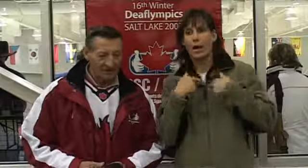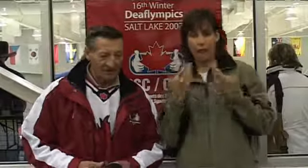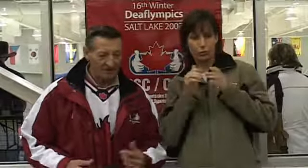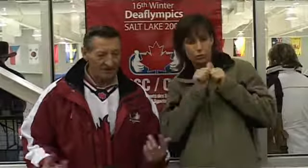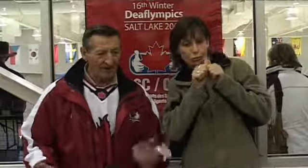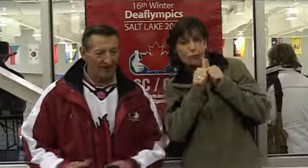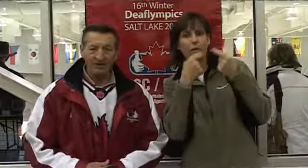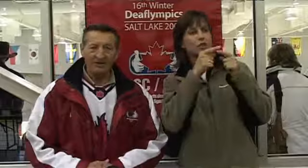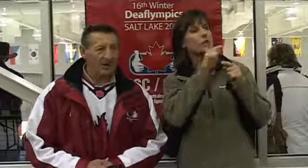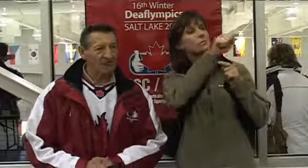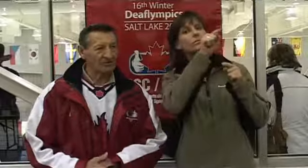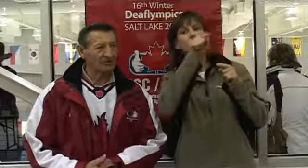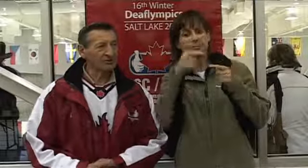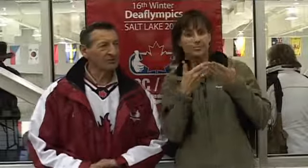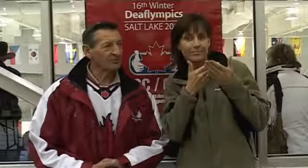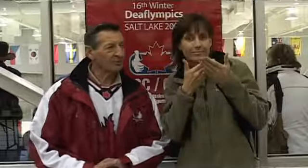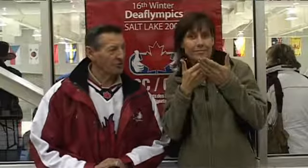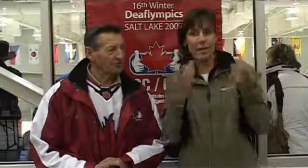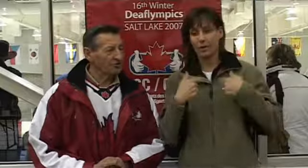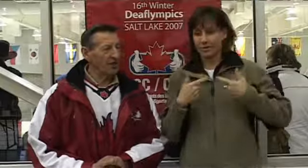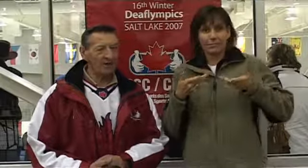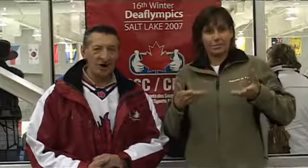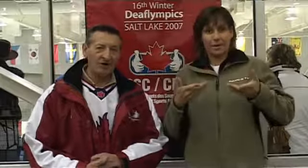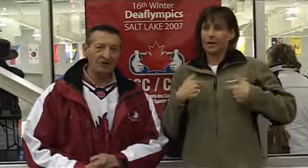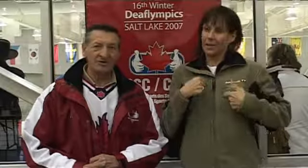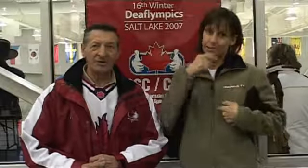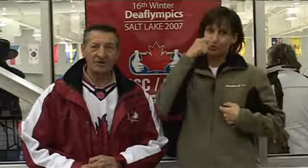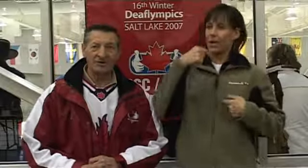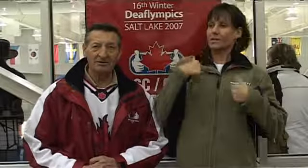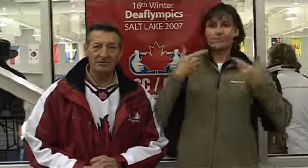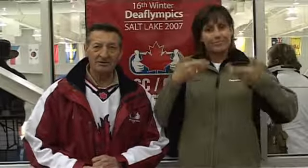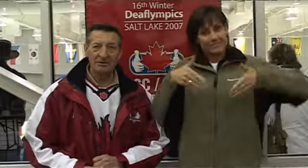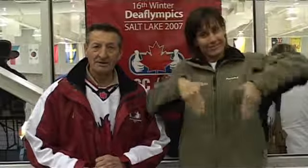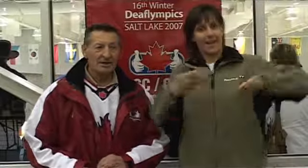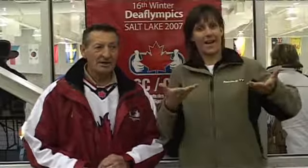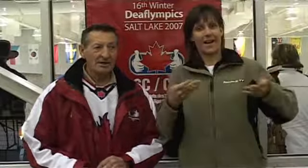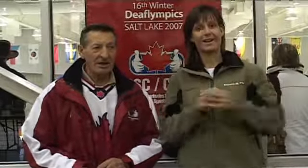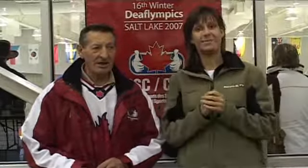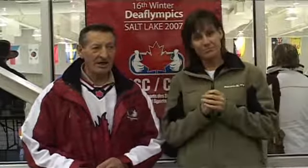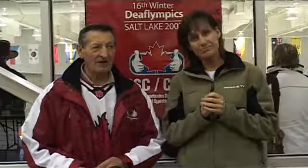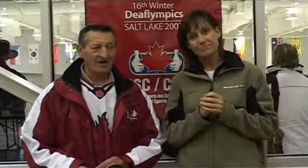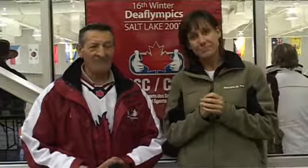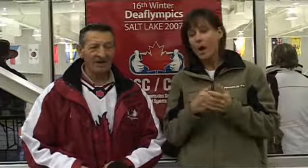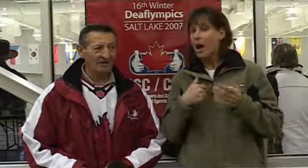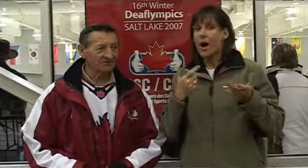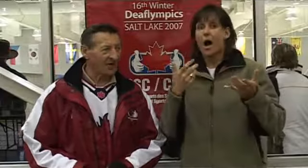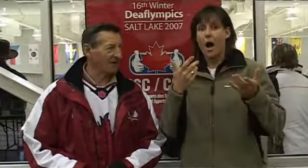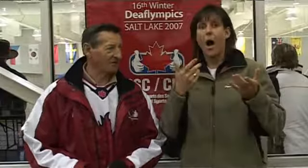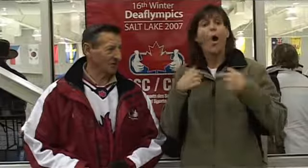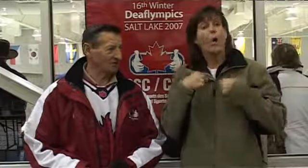and here I am. It's just a privilege and an honor to be here. And I've had a fantastic